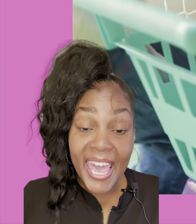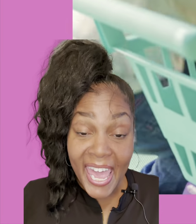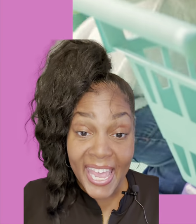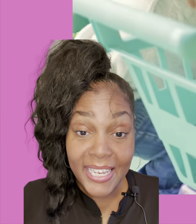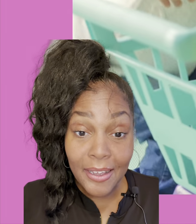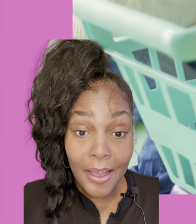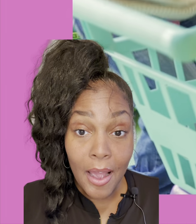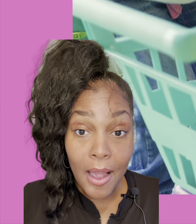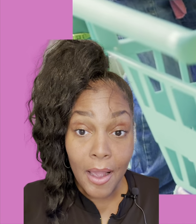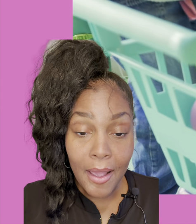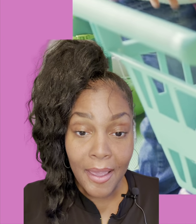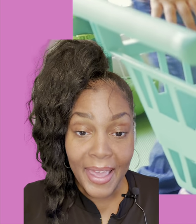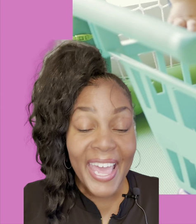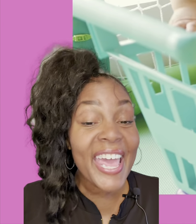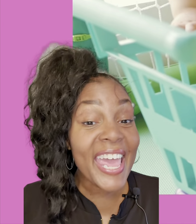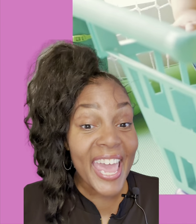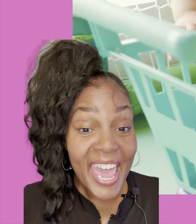In.